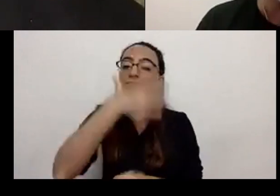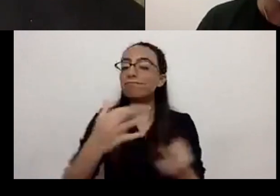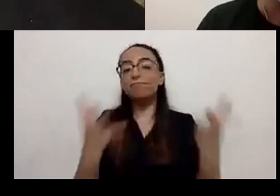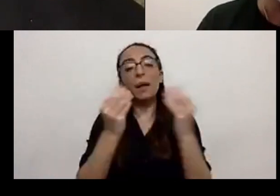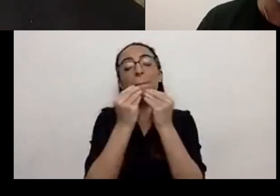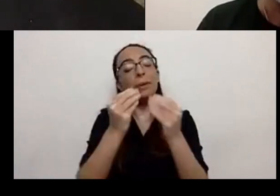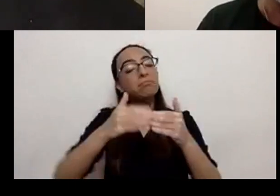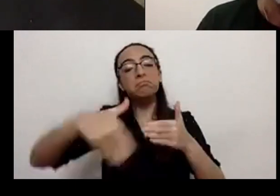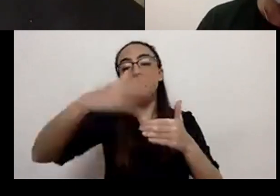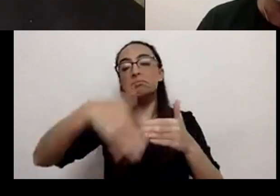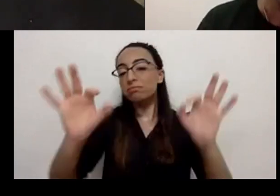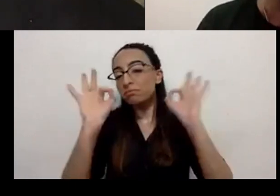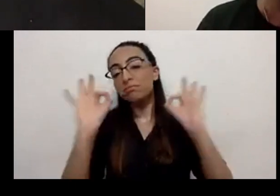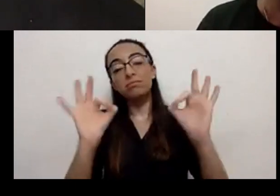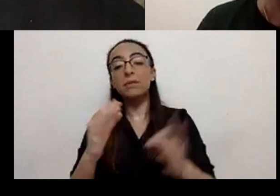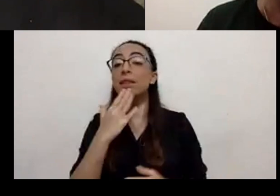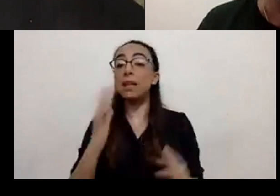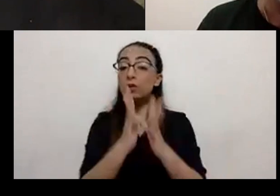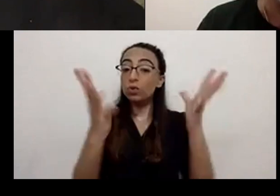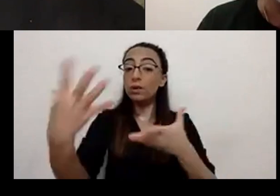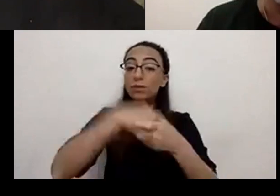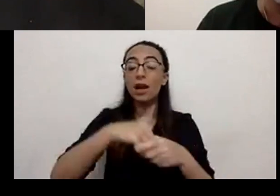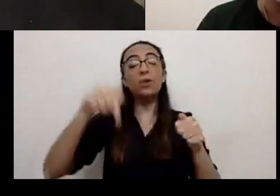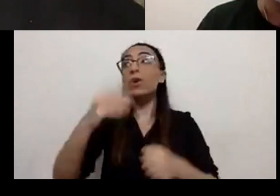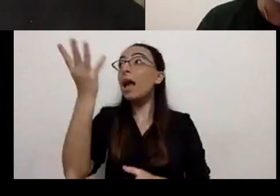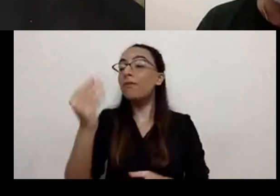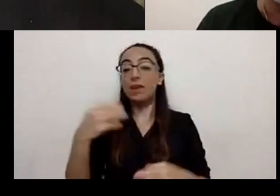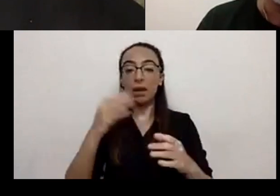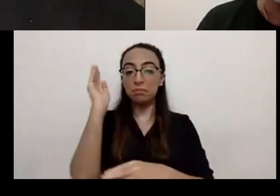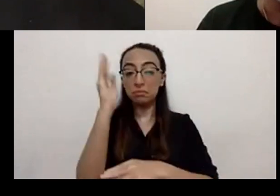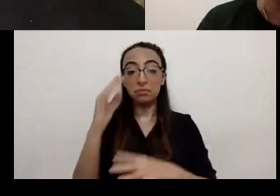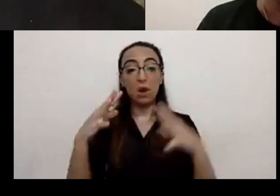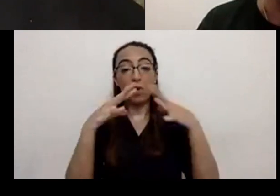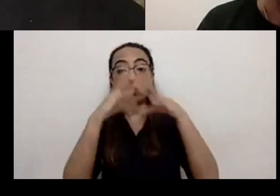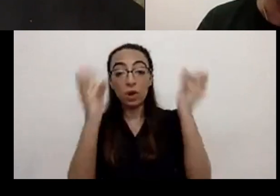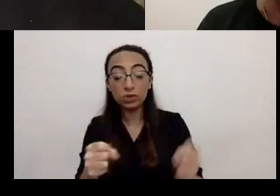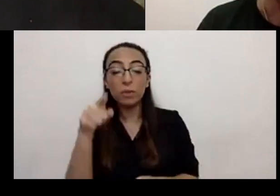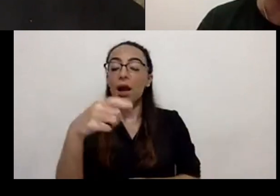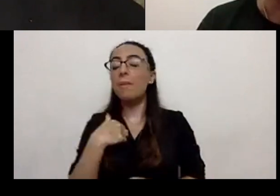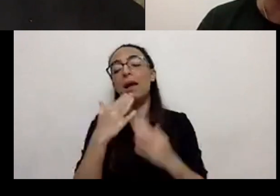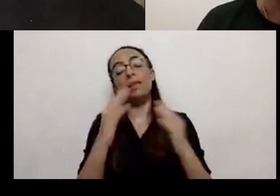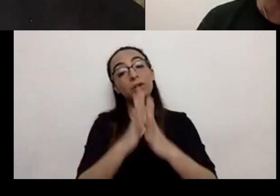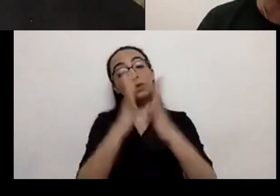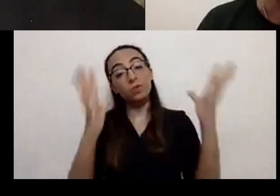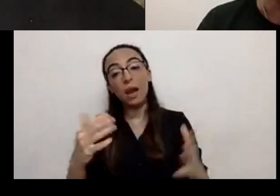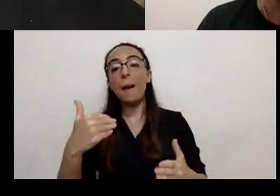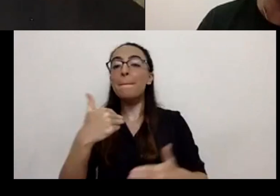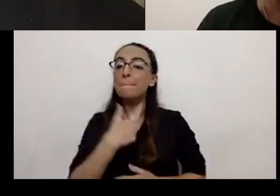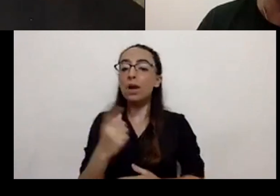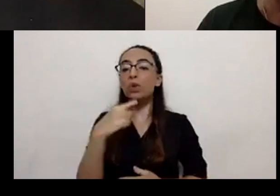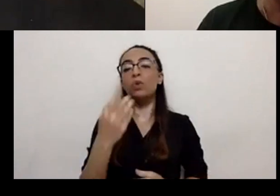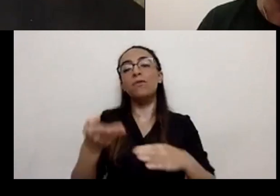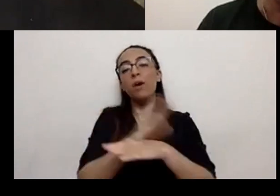Thanks for engaging us in a beautiful evening. On behalf of Enable India and on behalf